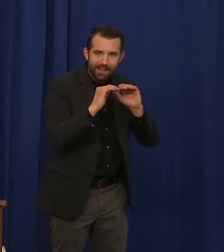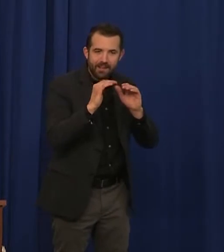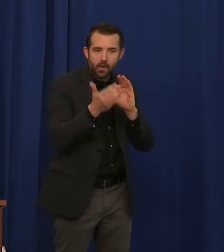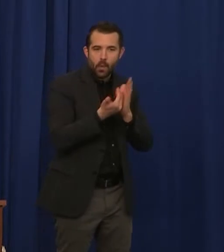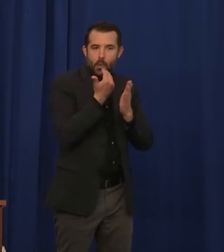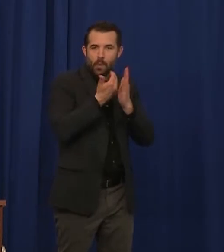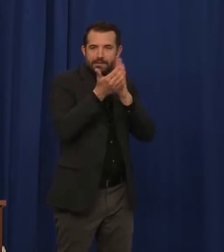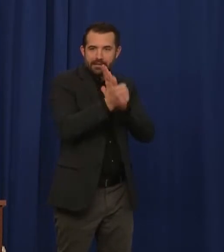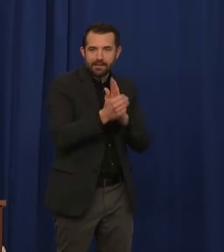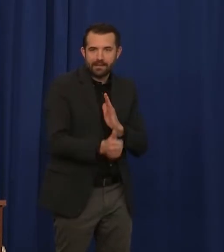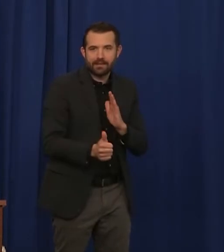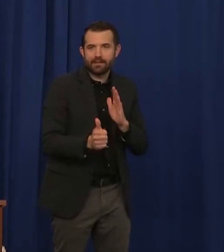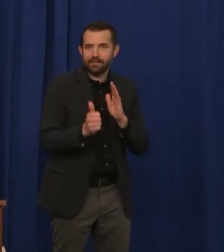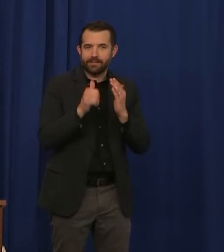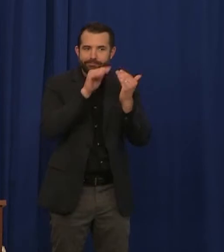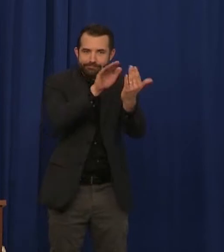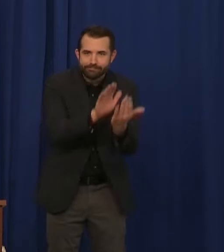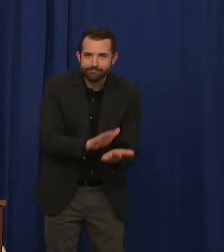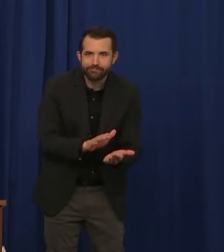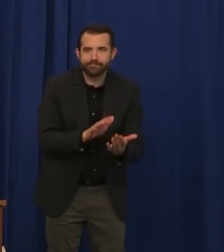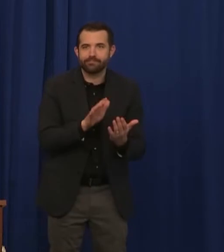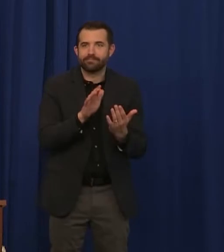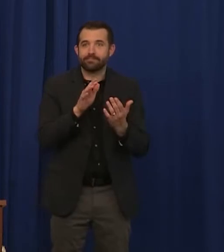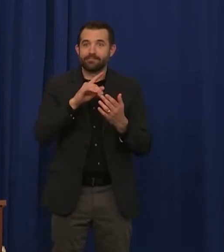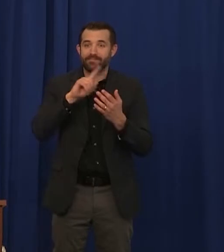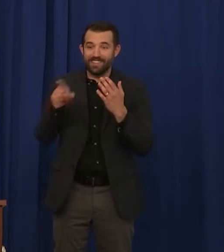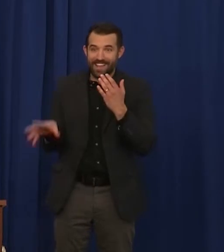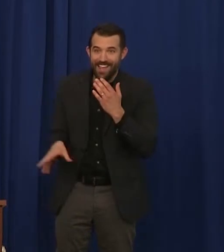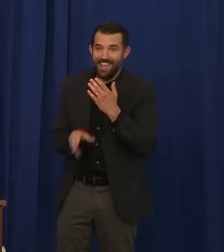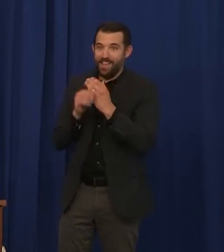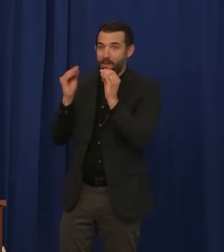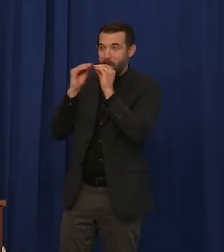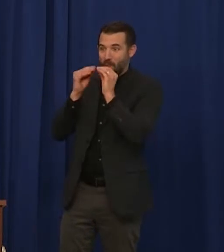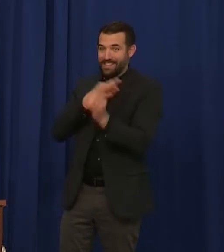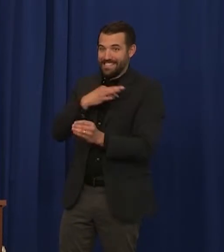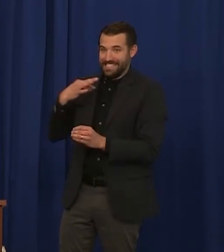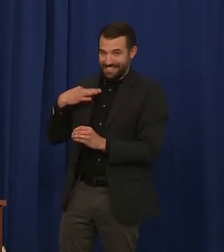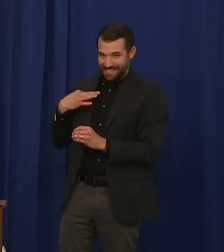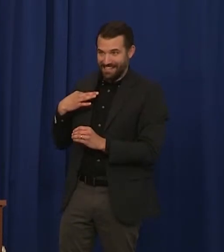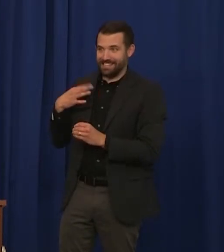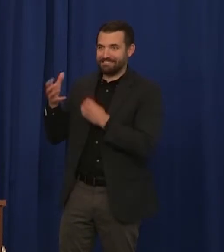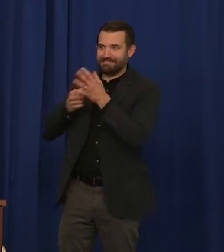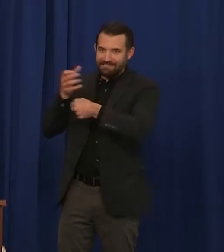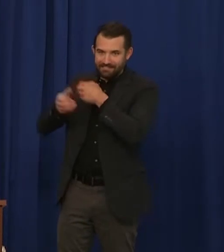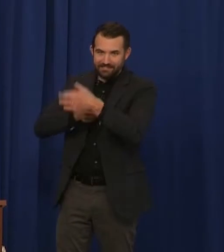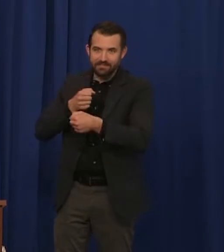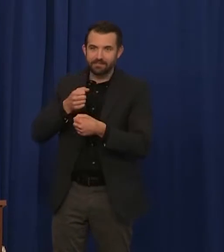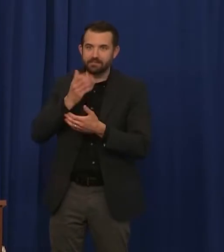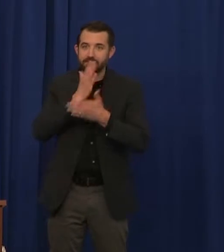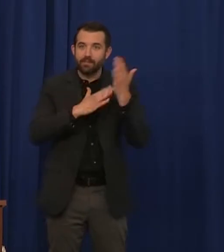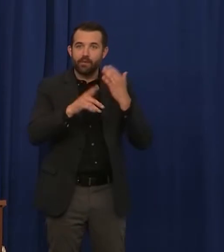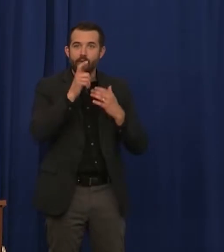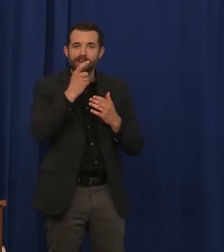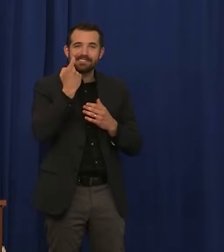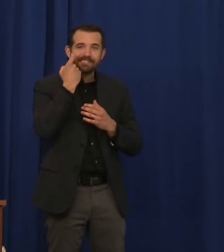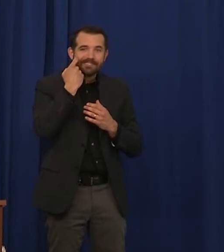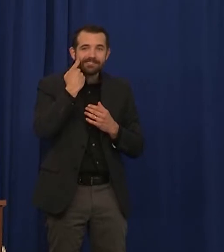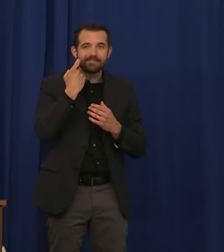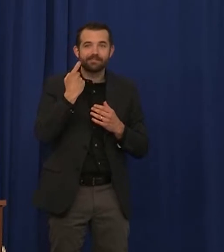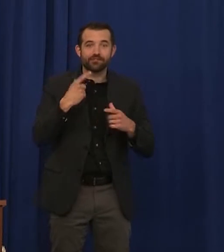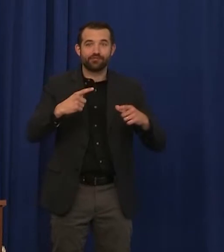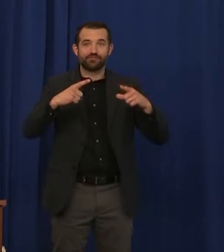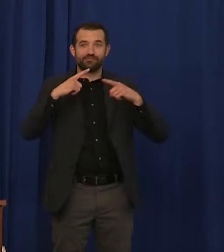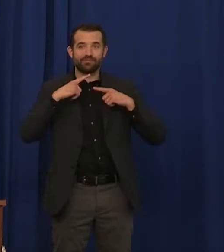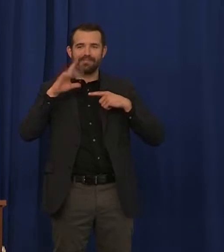hiring additional unemployment insurance staff, as well as we've brought back some retirees. But the